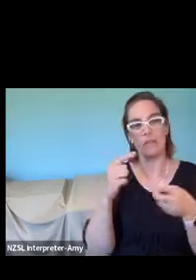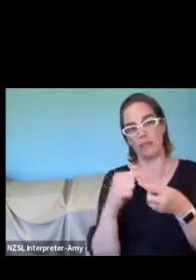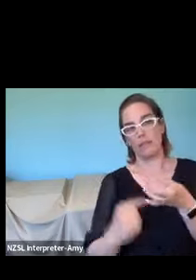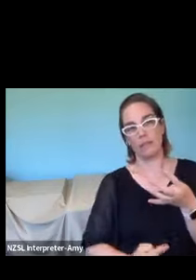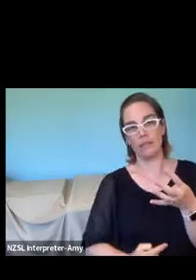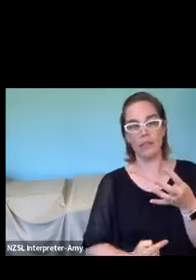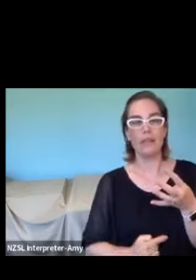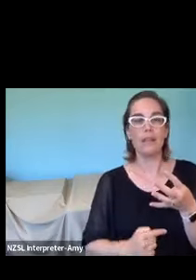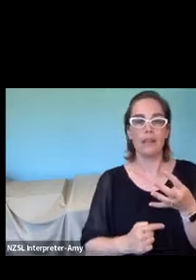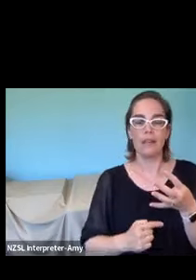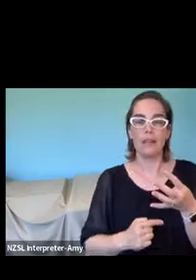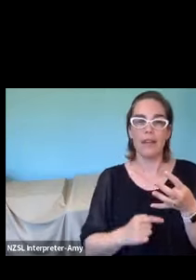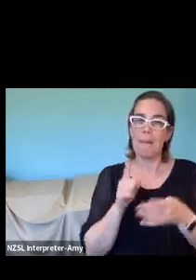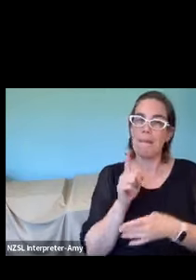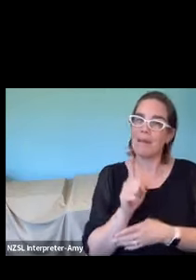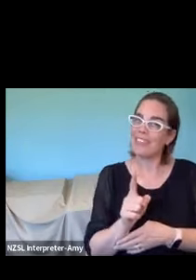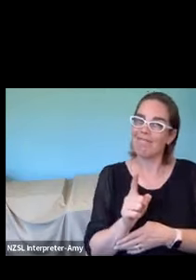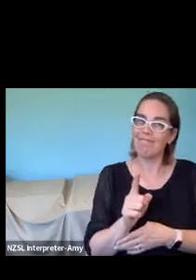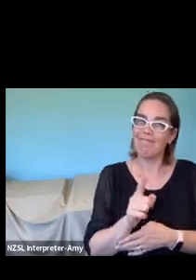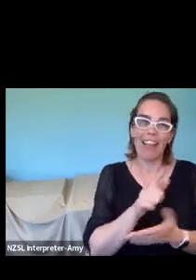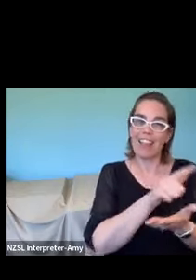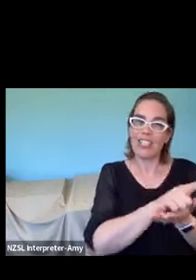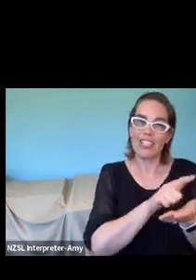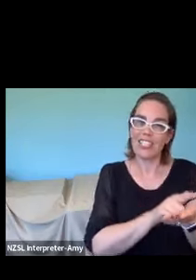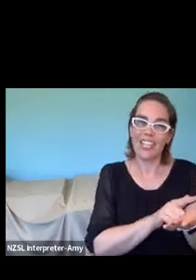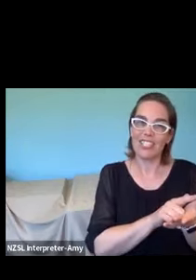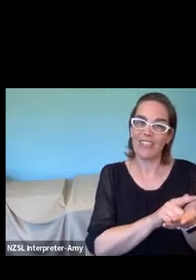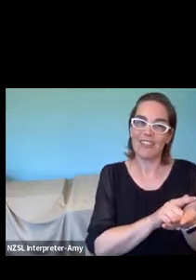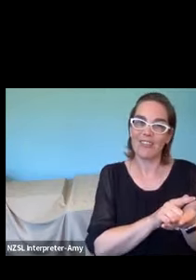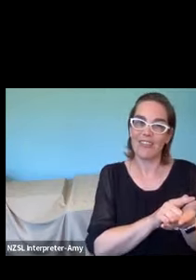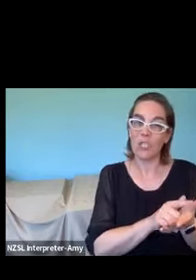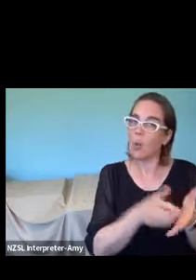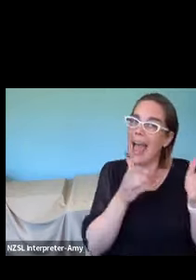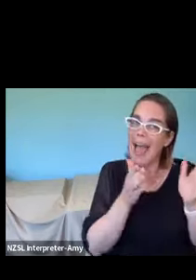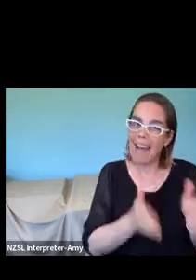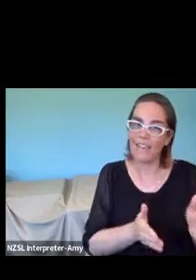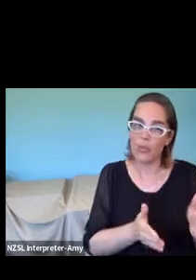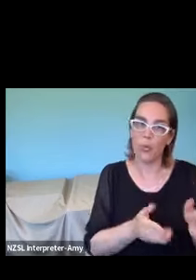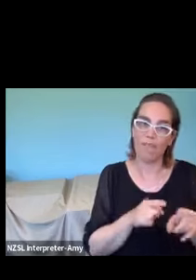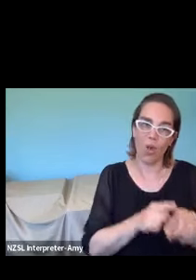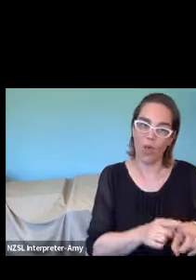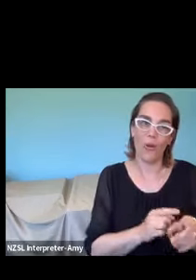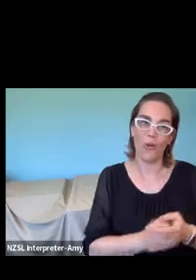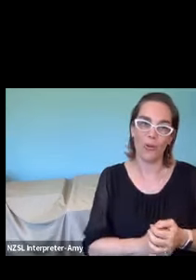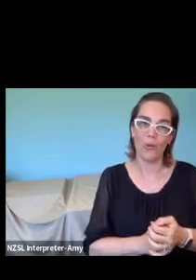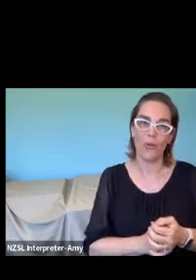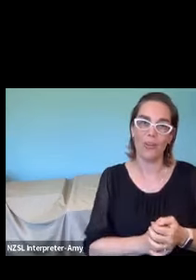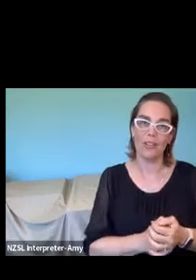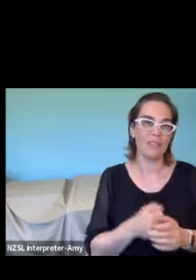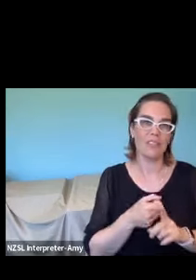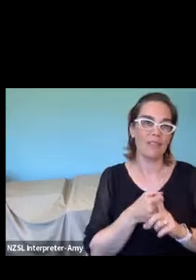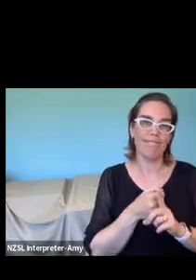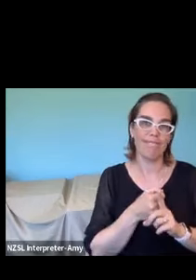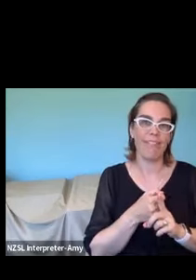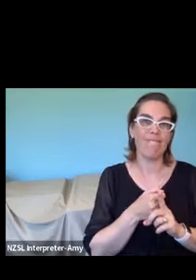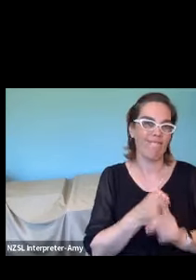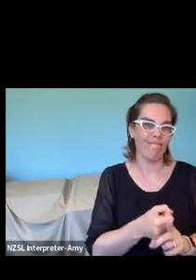developed, it's not legislated, so you don't have to. And that, of course, impacts on our